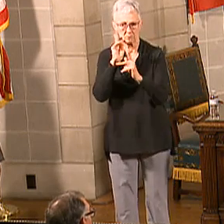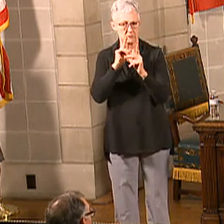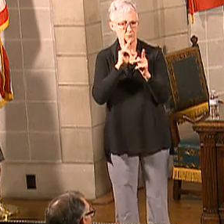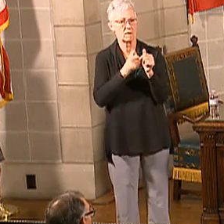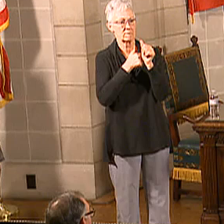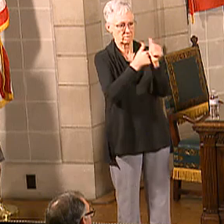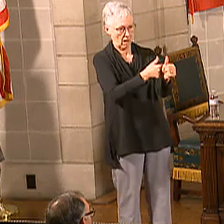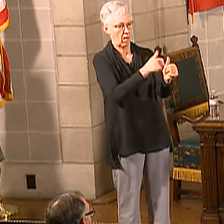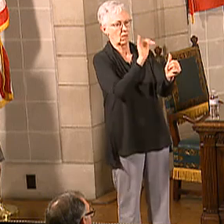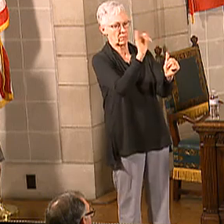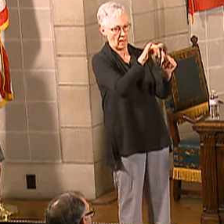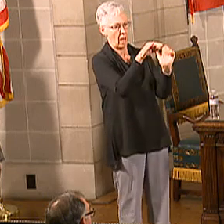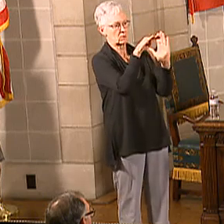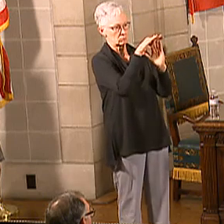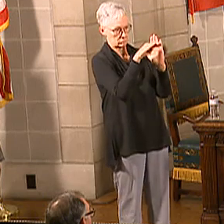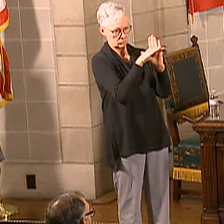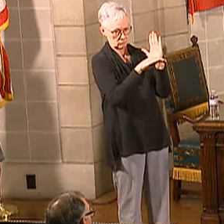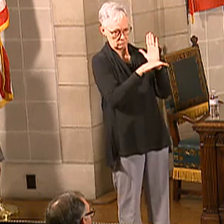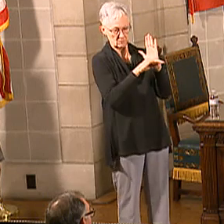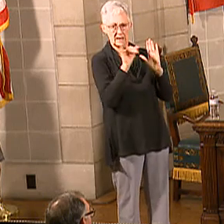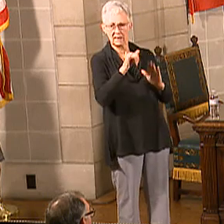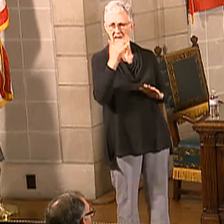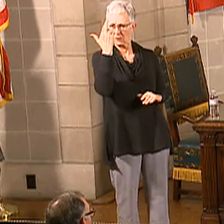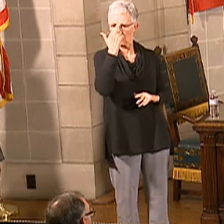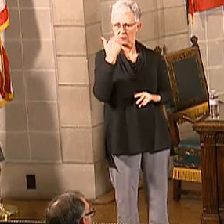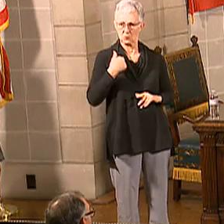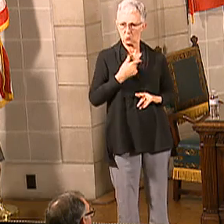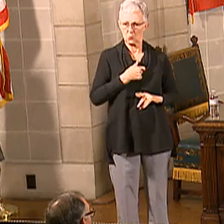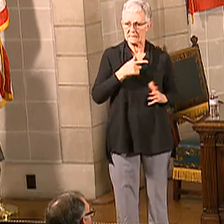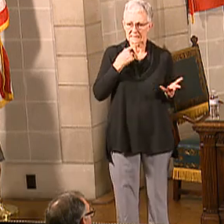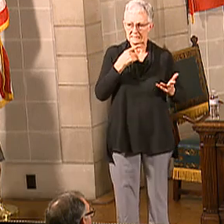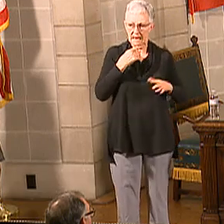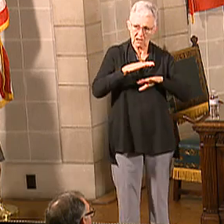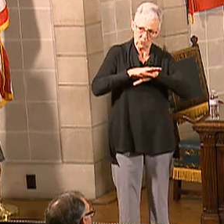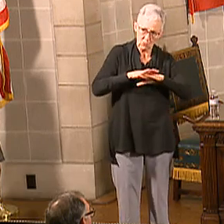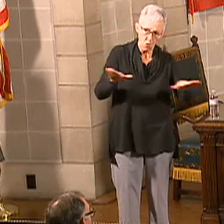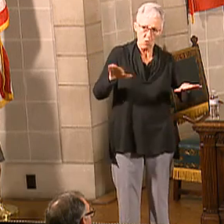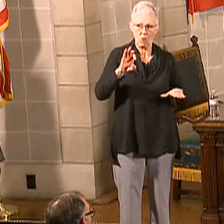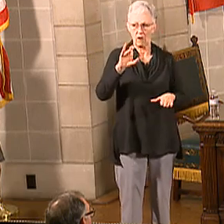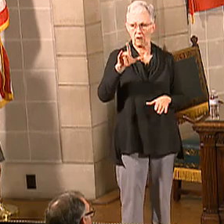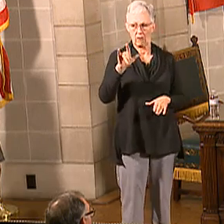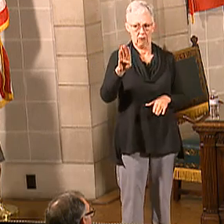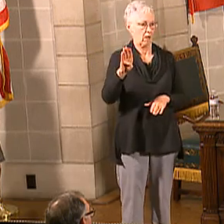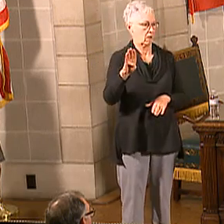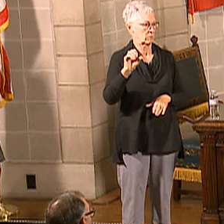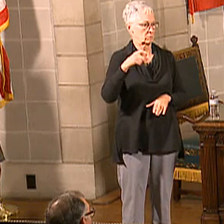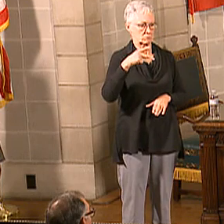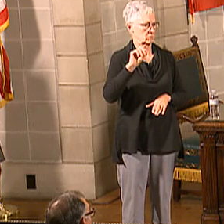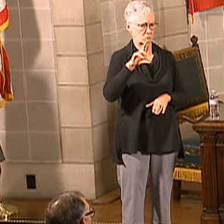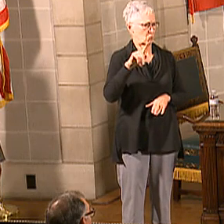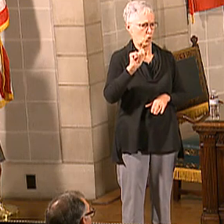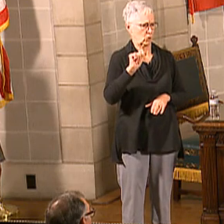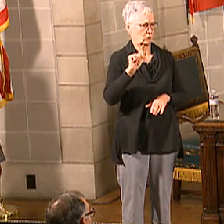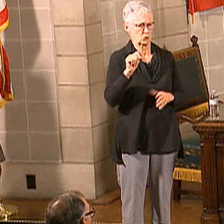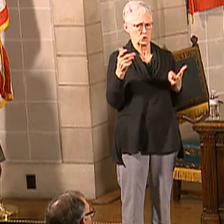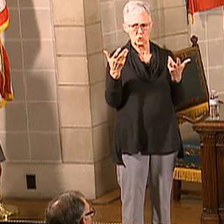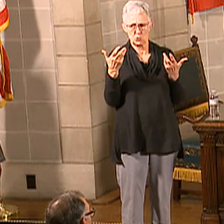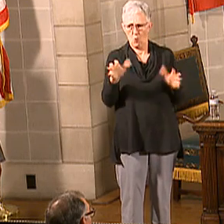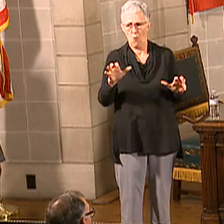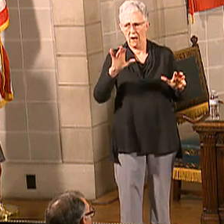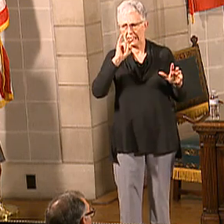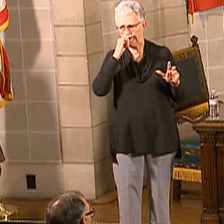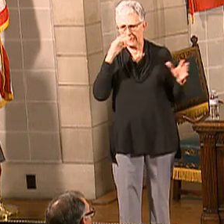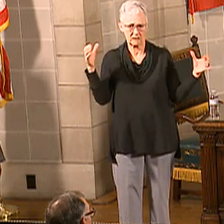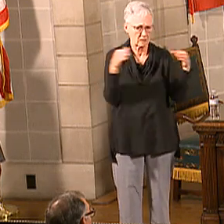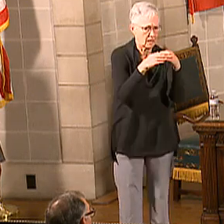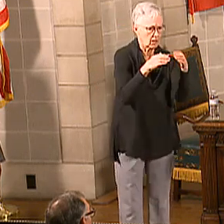why we were talking earlier about club sports. Don't participate in club sports. It brings together groups of kids together that will then potentially share or spread the